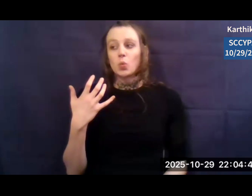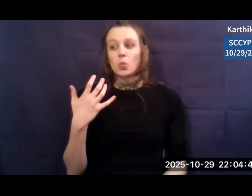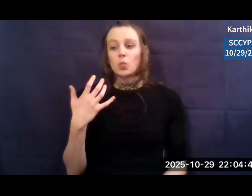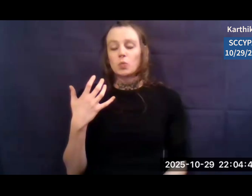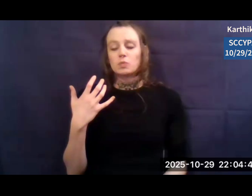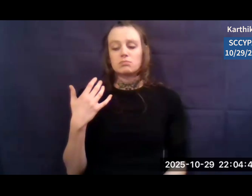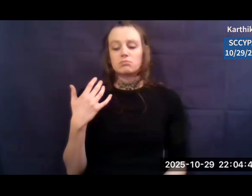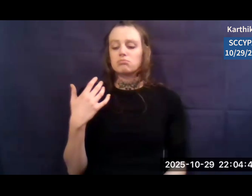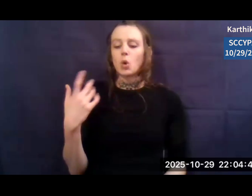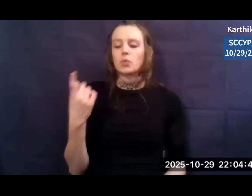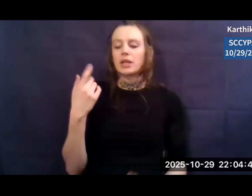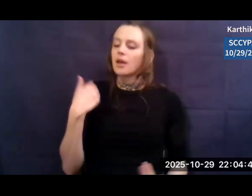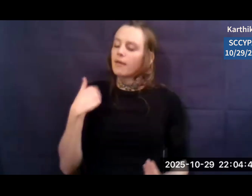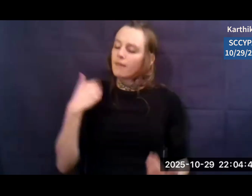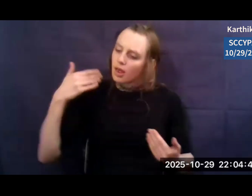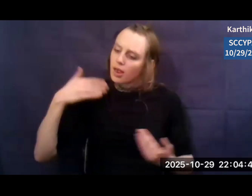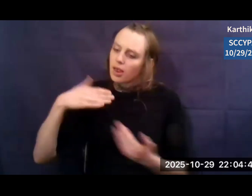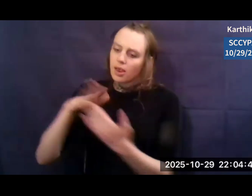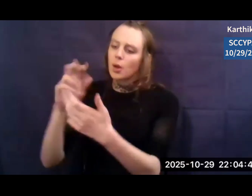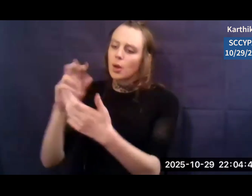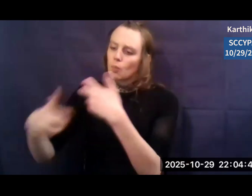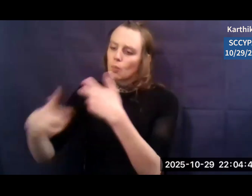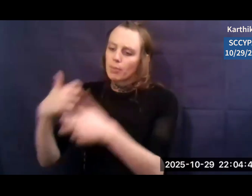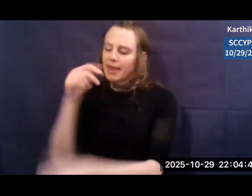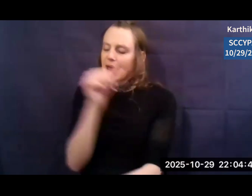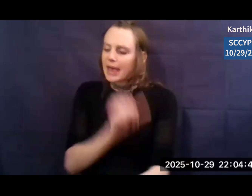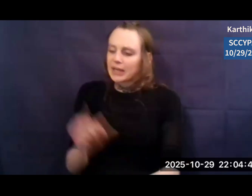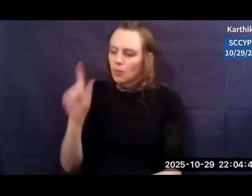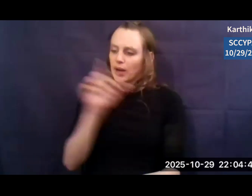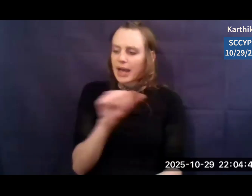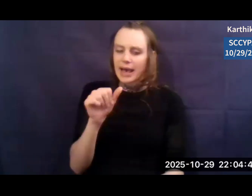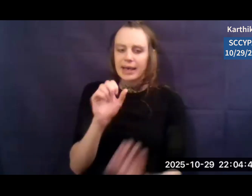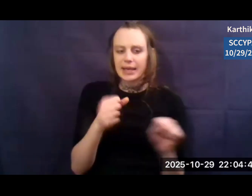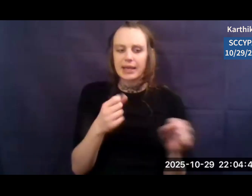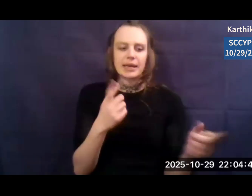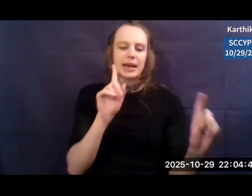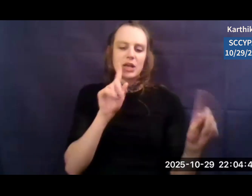like anyone in AA could answer, like